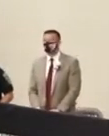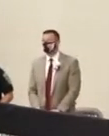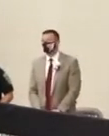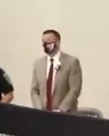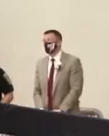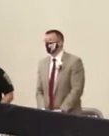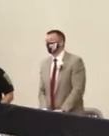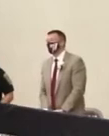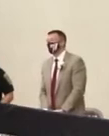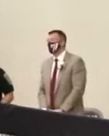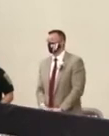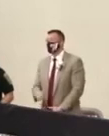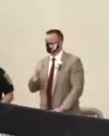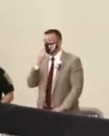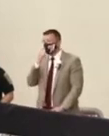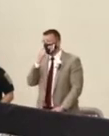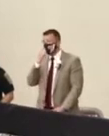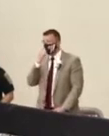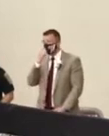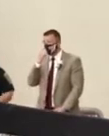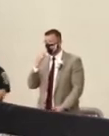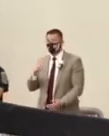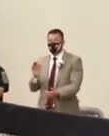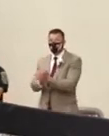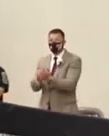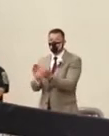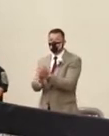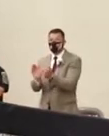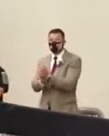Katrina Marie Figueroa.